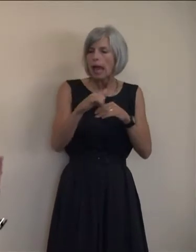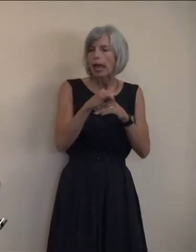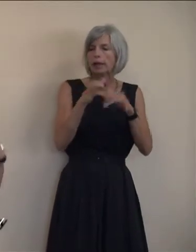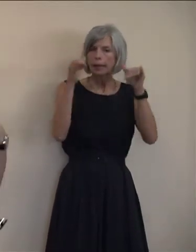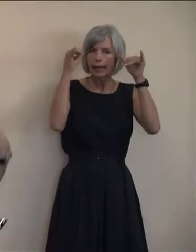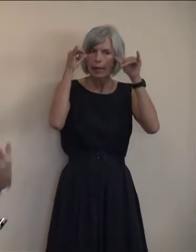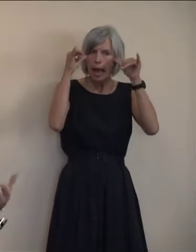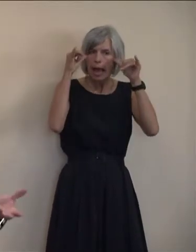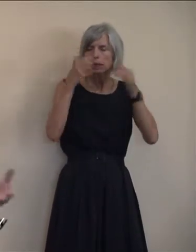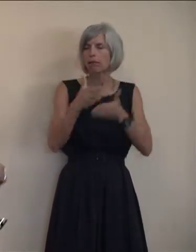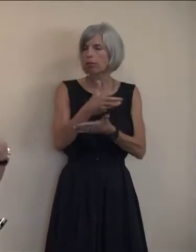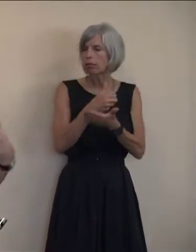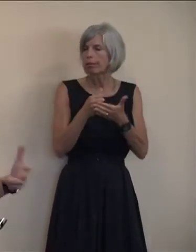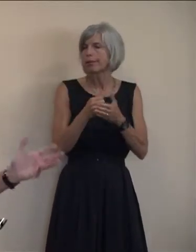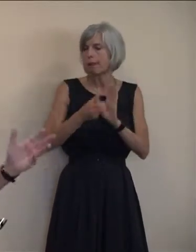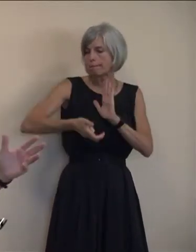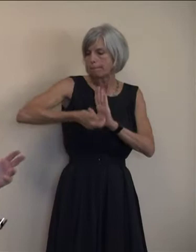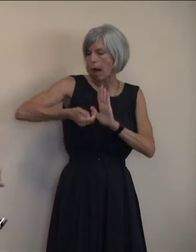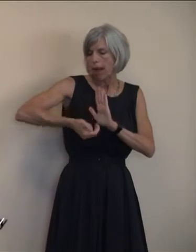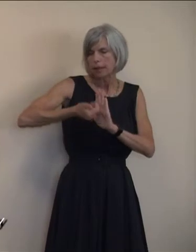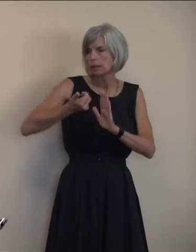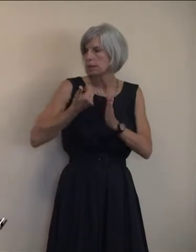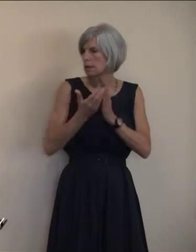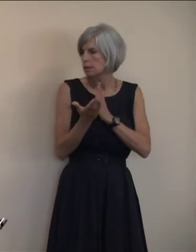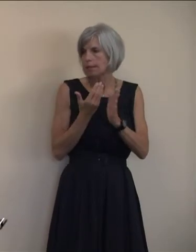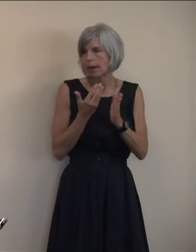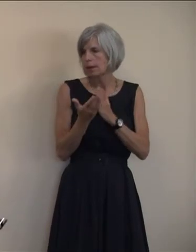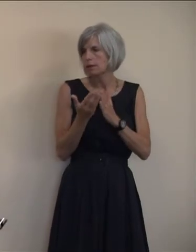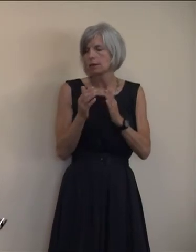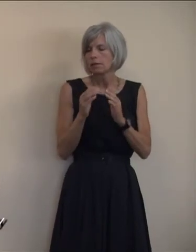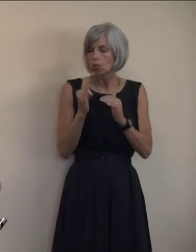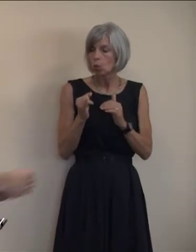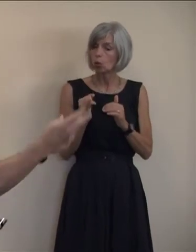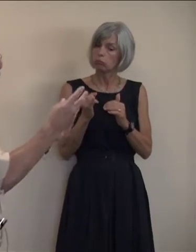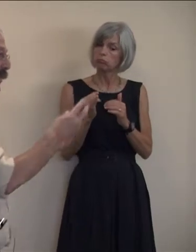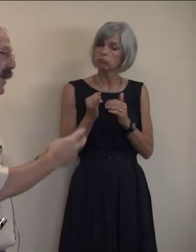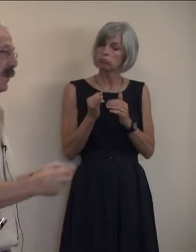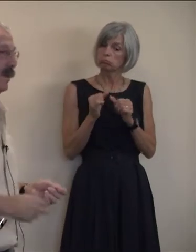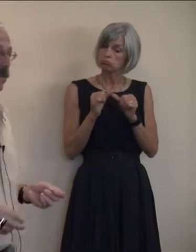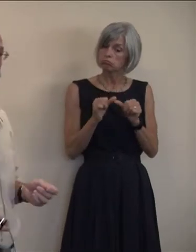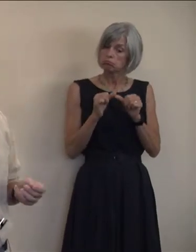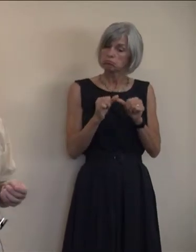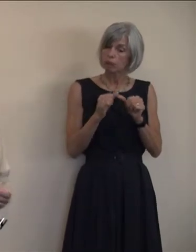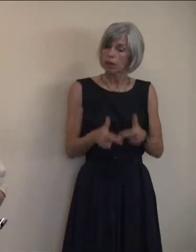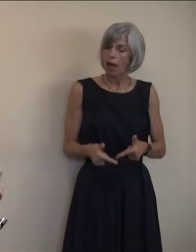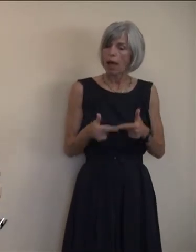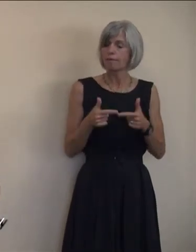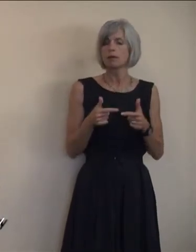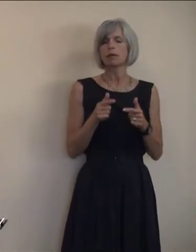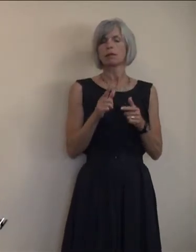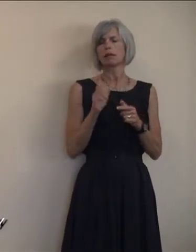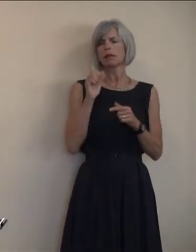be livestock, it could be mining, it could be anything that earned a living off of that land. And then you got the title.